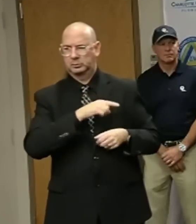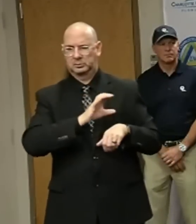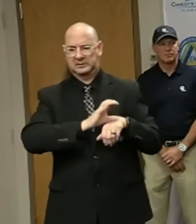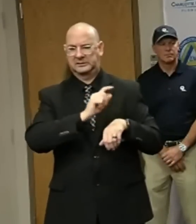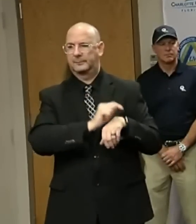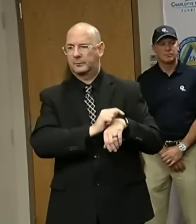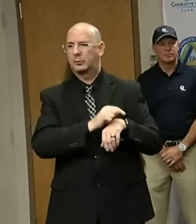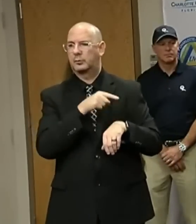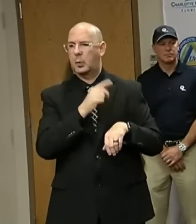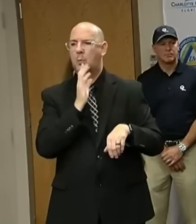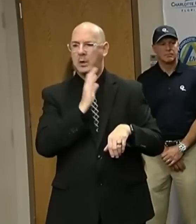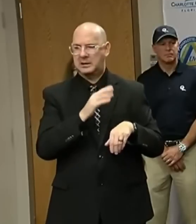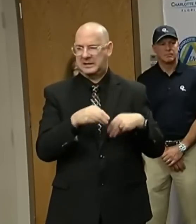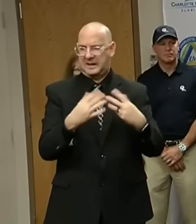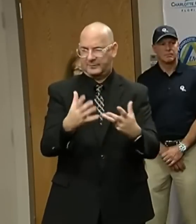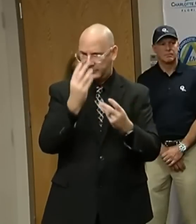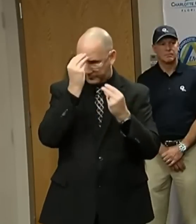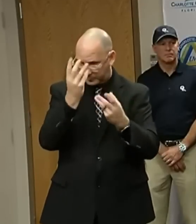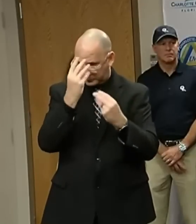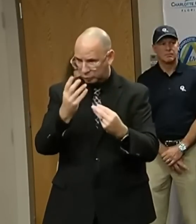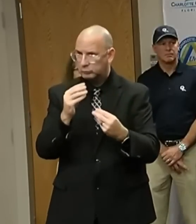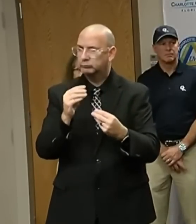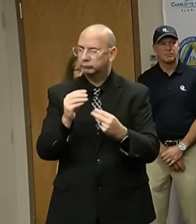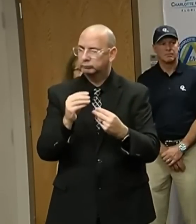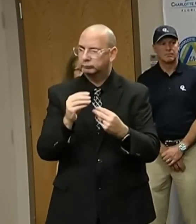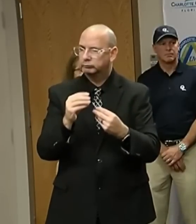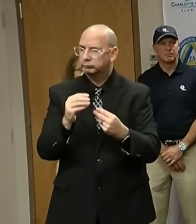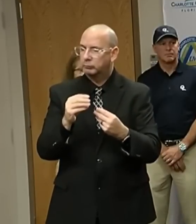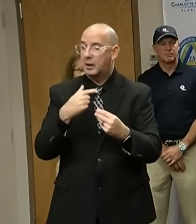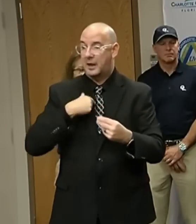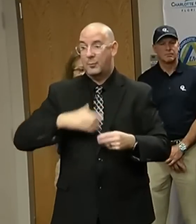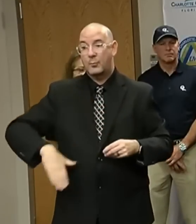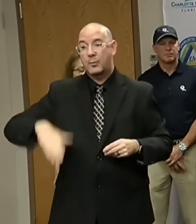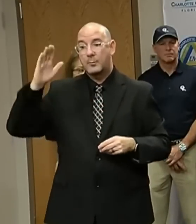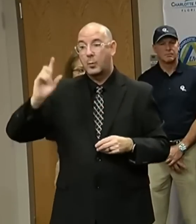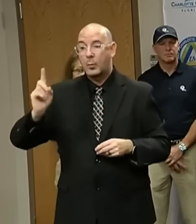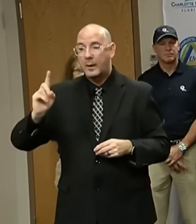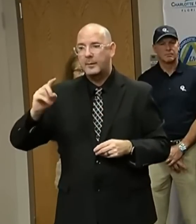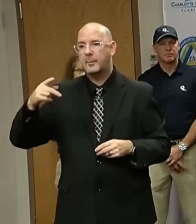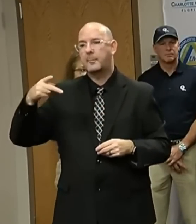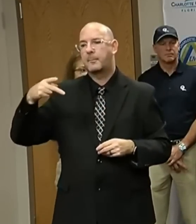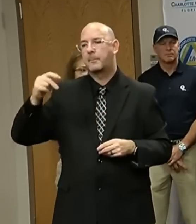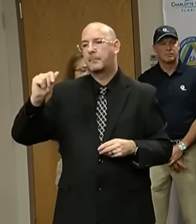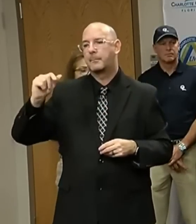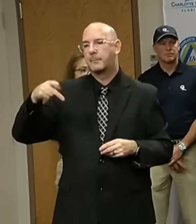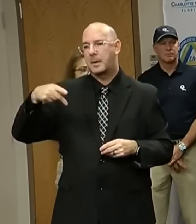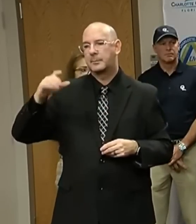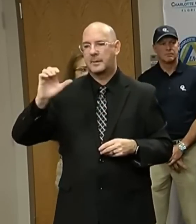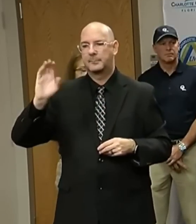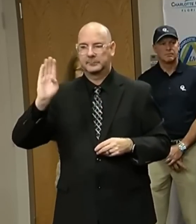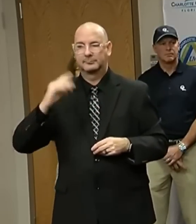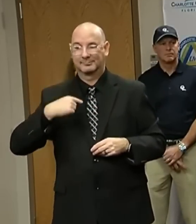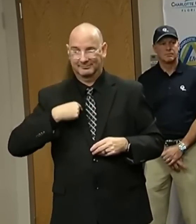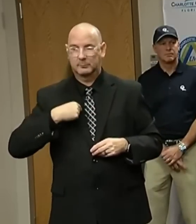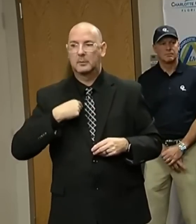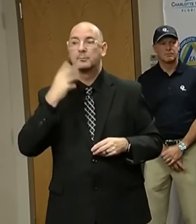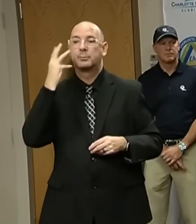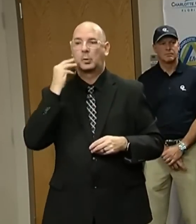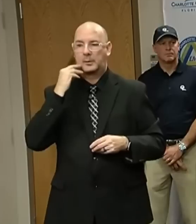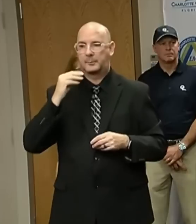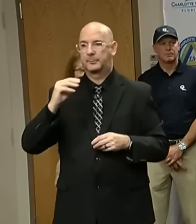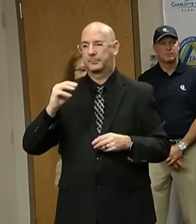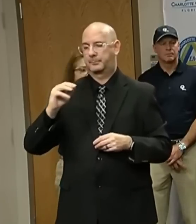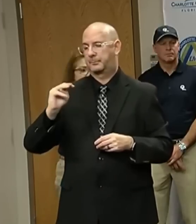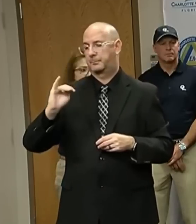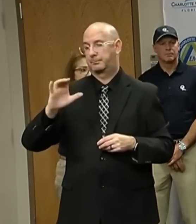of. But Panama City was my hometown. I lived through Hurricane Michael. We did 12 insurance villages there